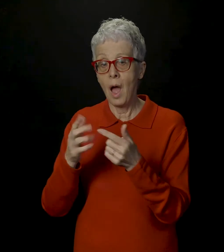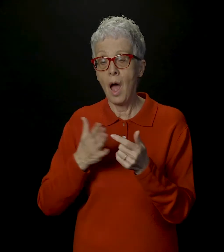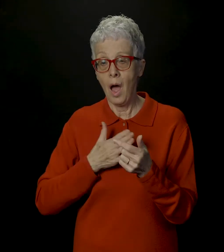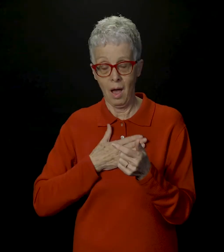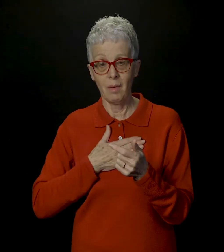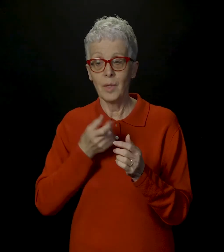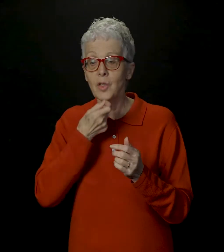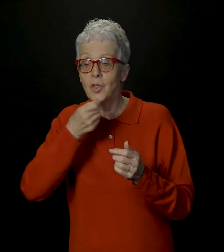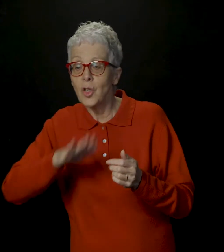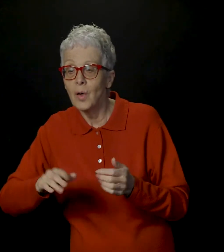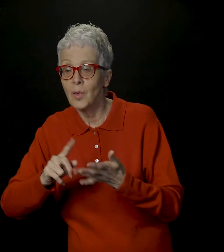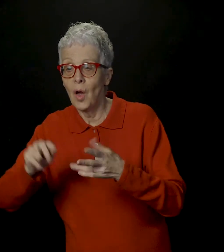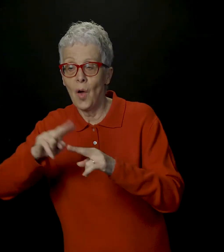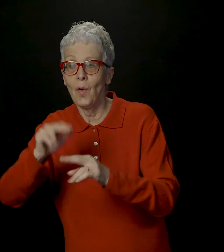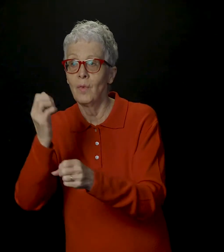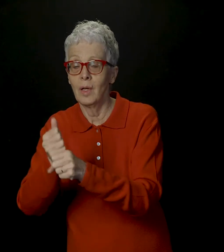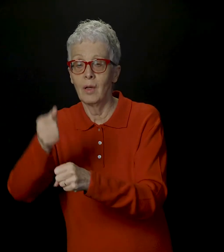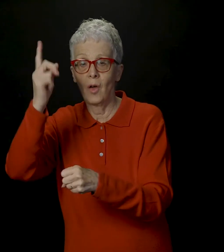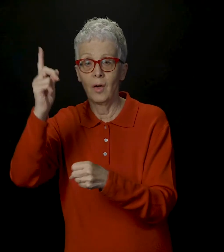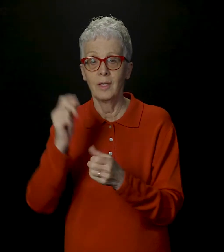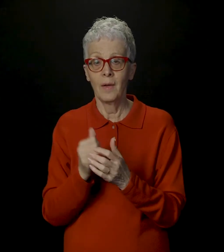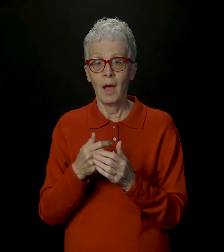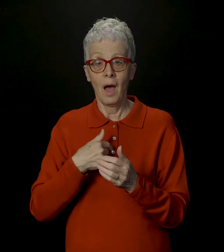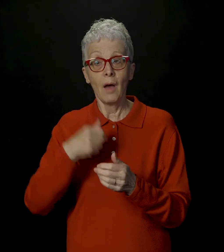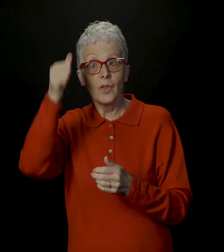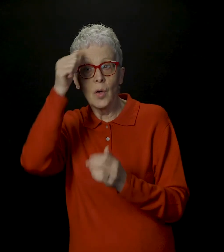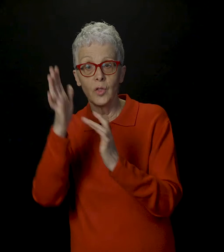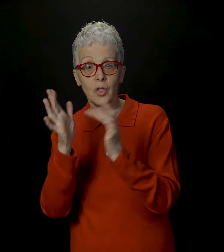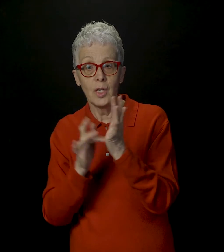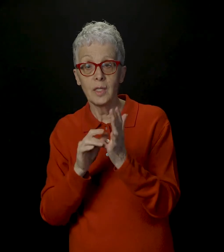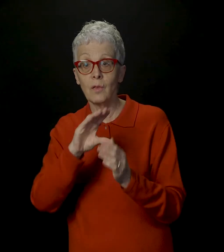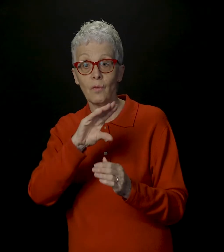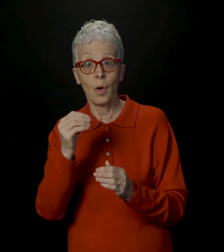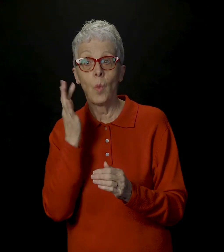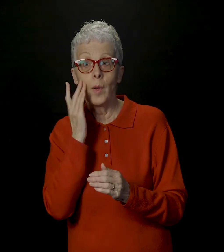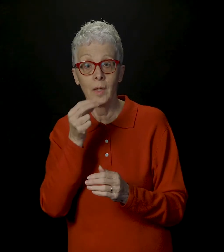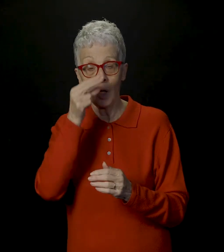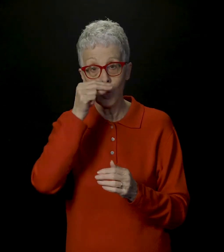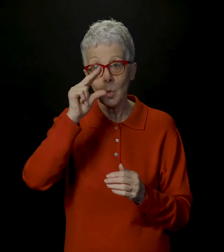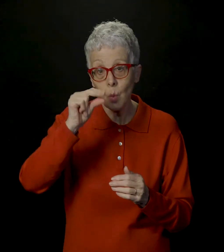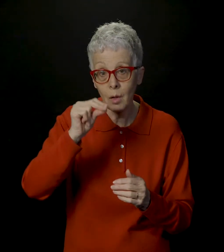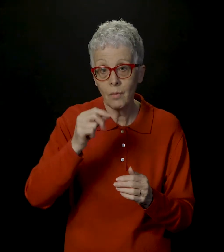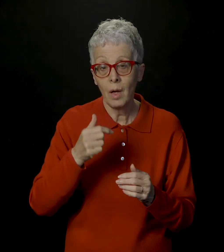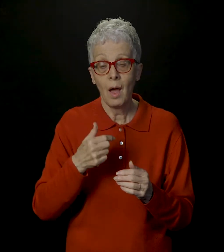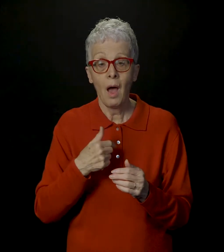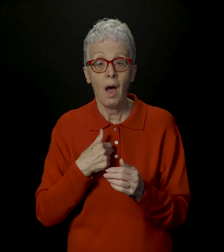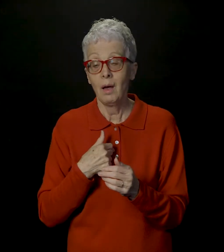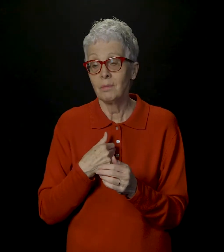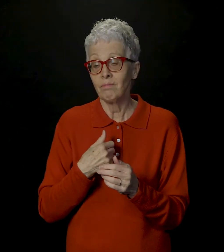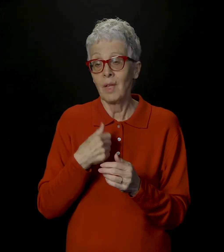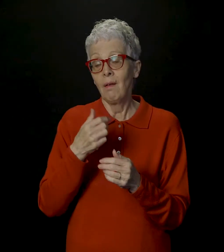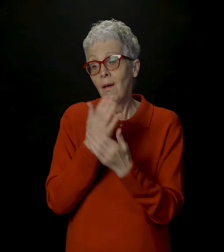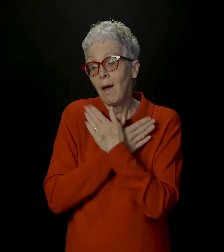child of God That's I guess My main claim to fame I've known Jesus Since I was about 12 But I think I've been aware Of a loving God Since